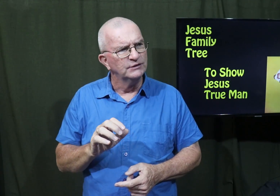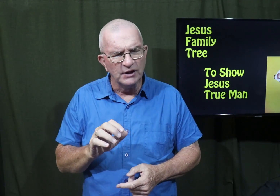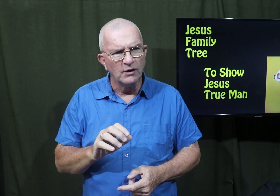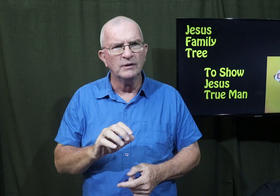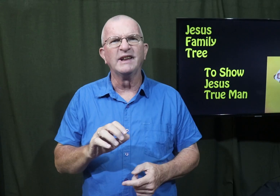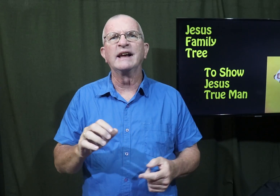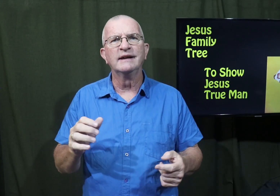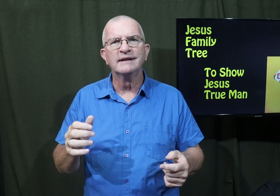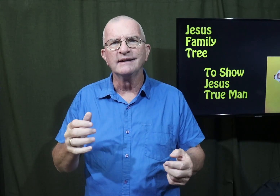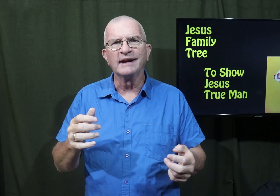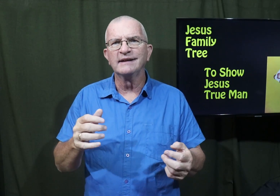no